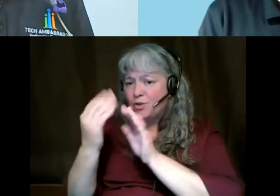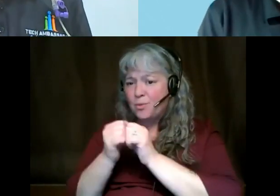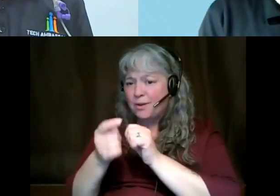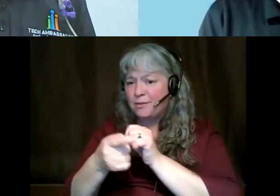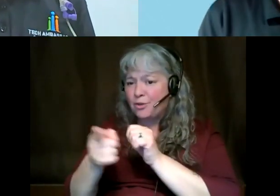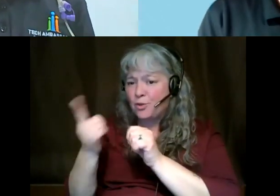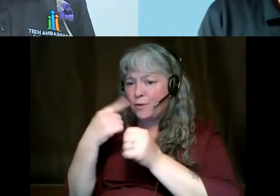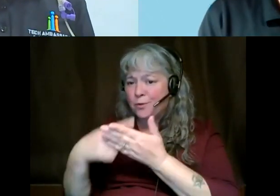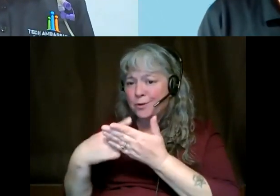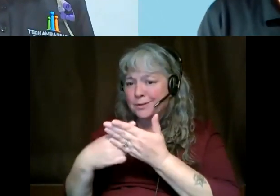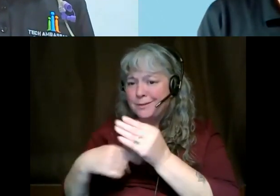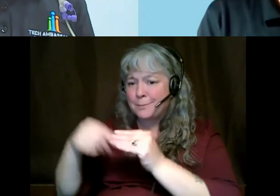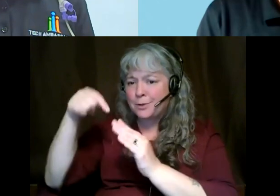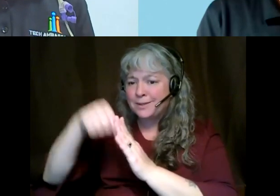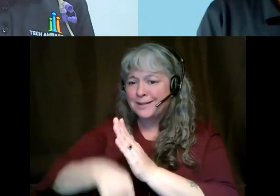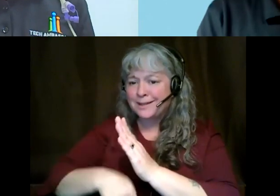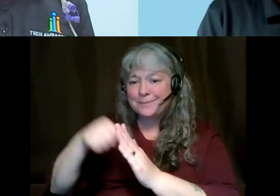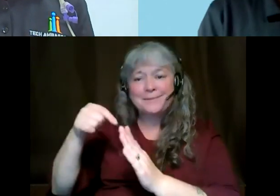over this in some more detail.